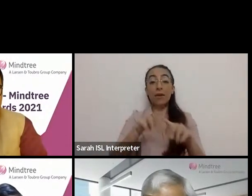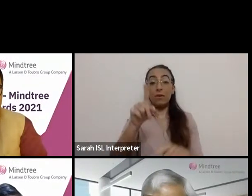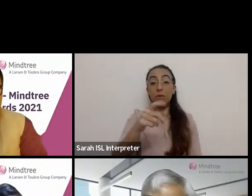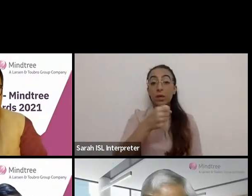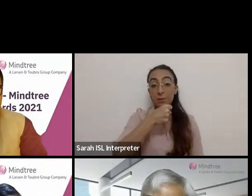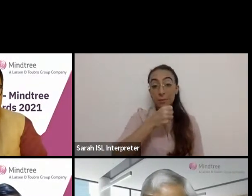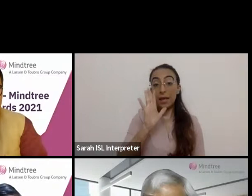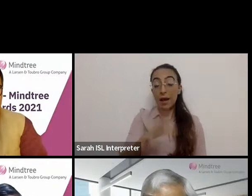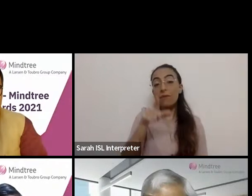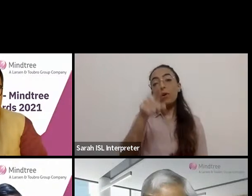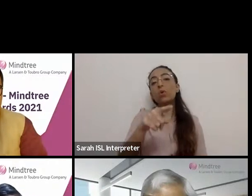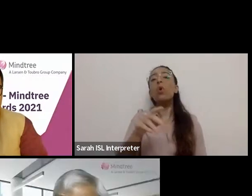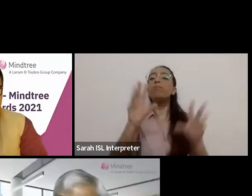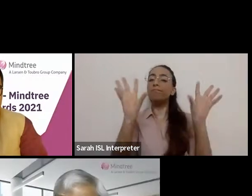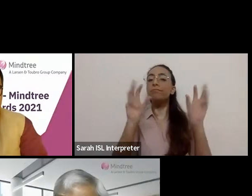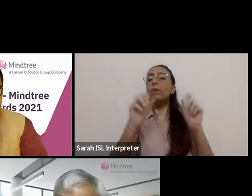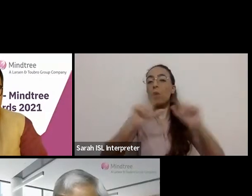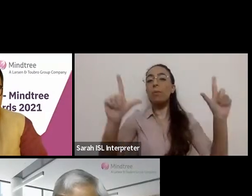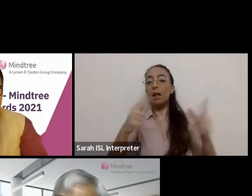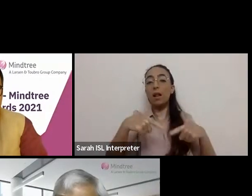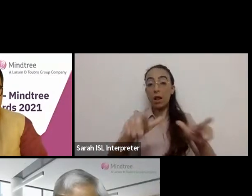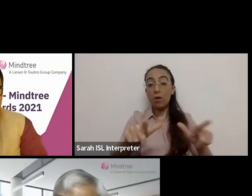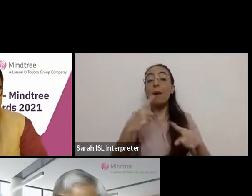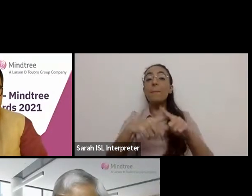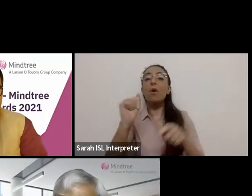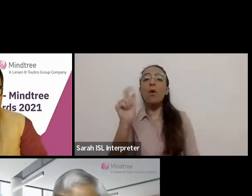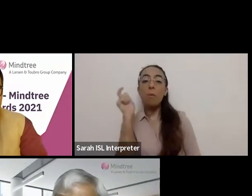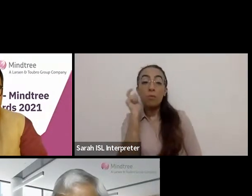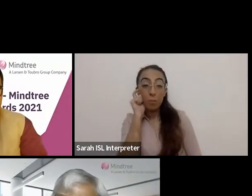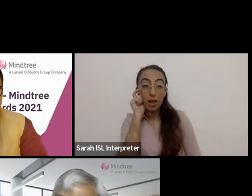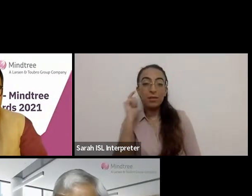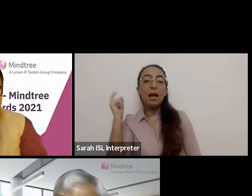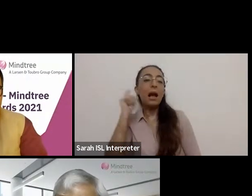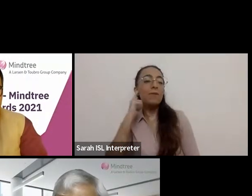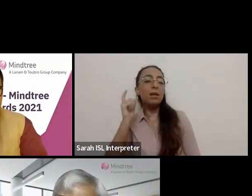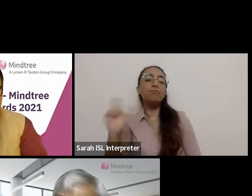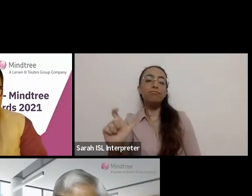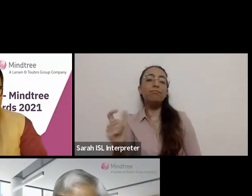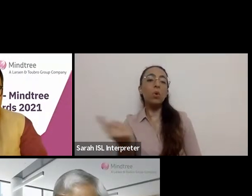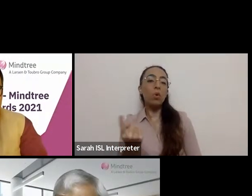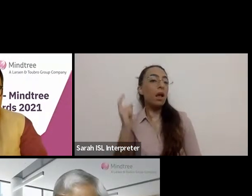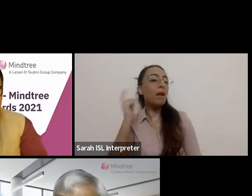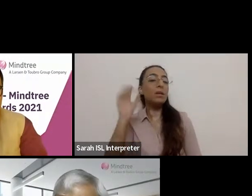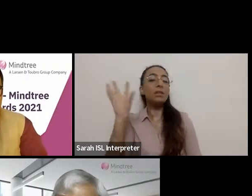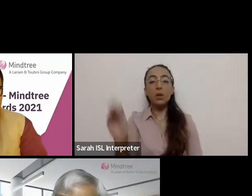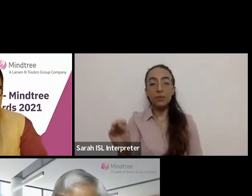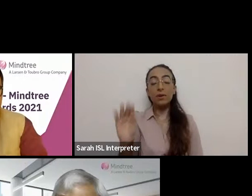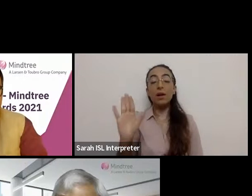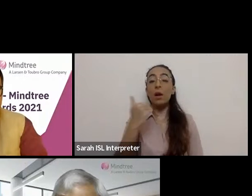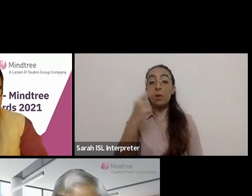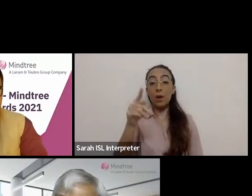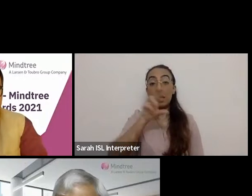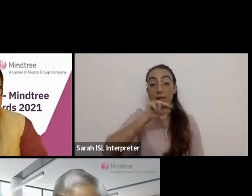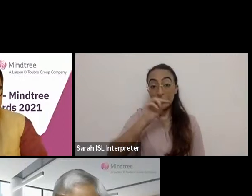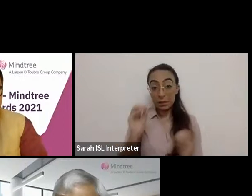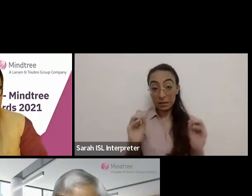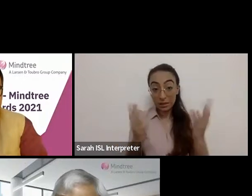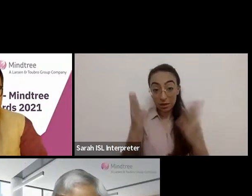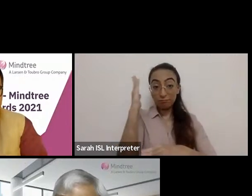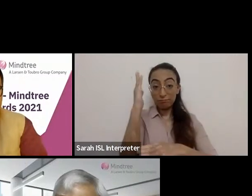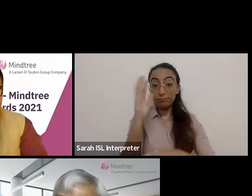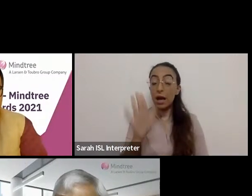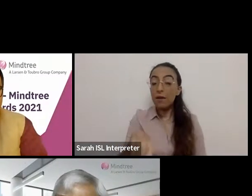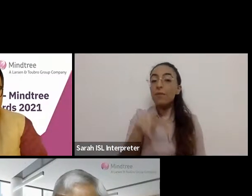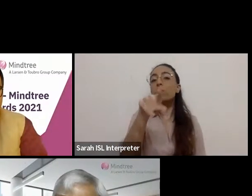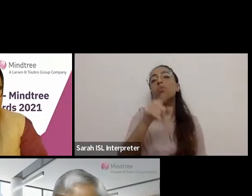your mobile phones on the silent mode. And when you are to speak, then you could switch on your video as well as